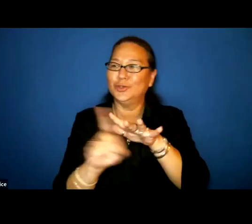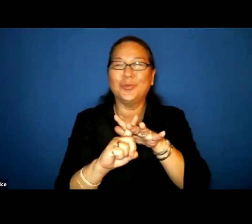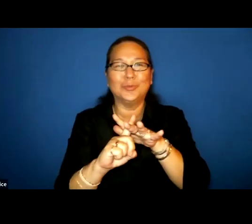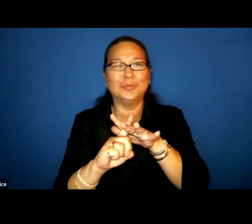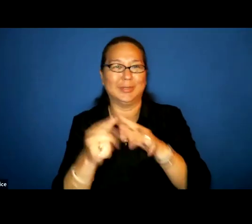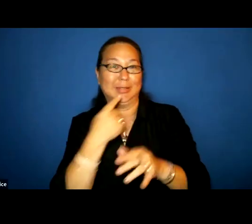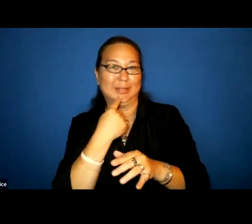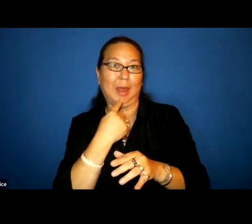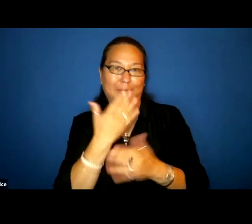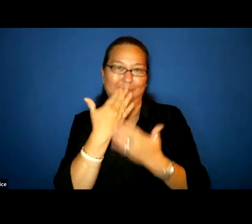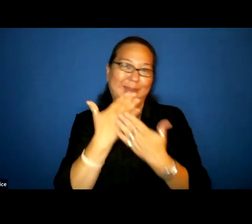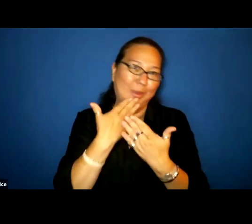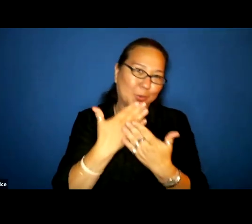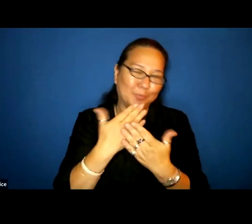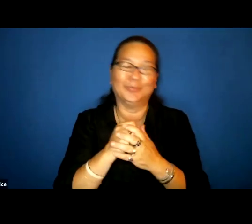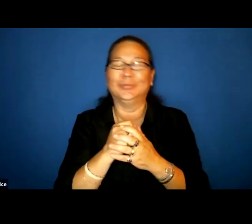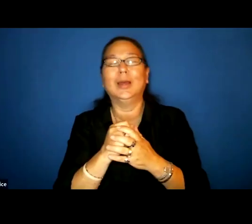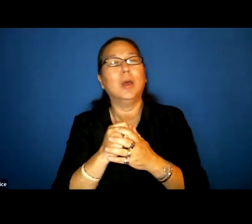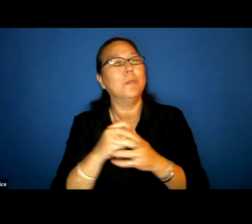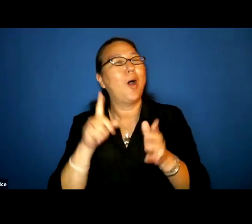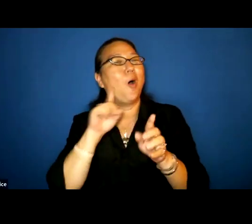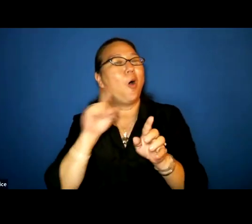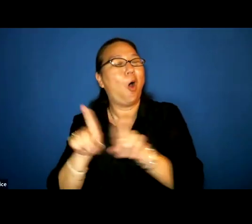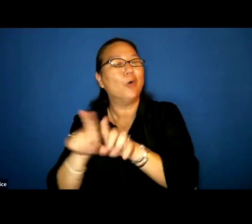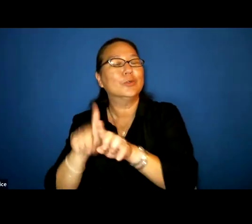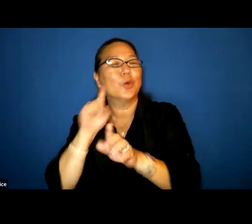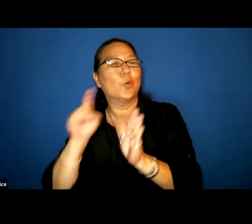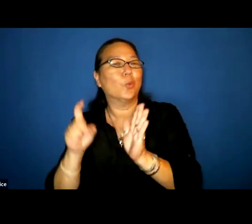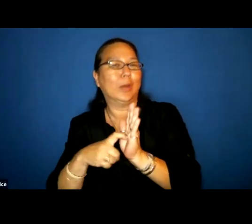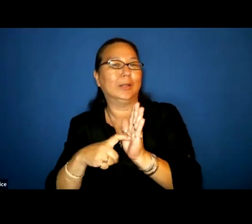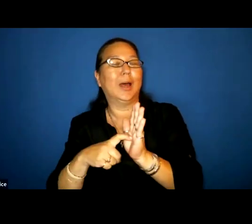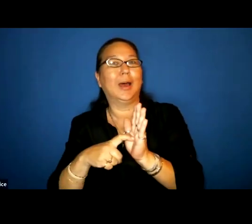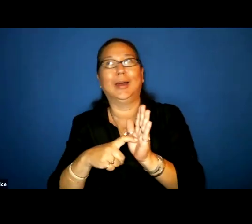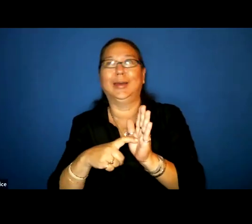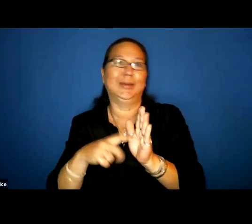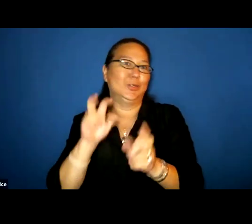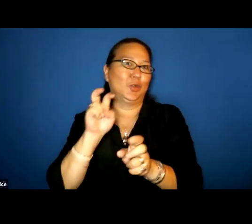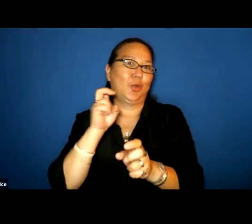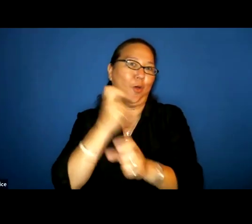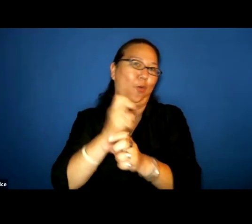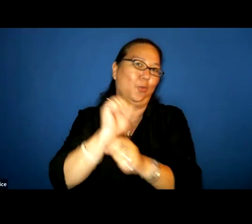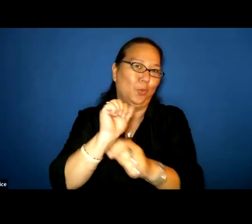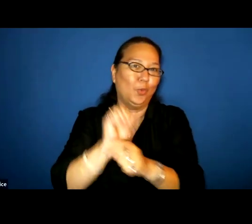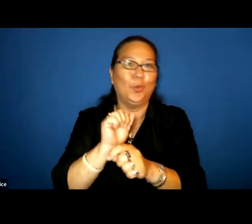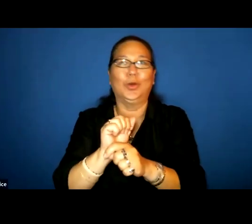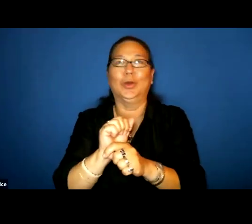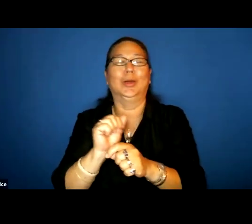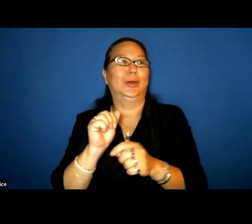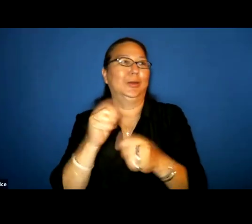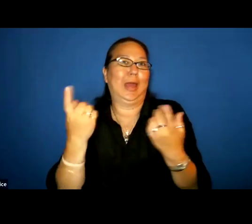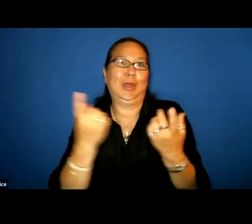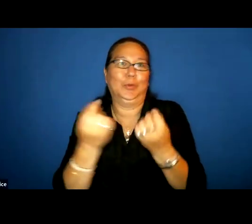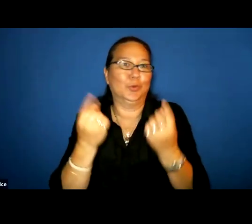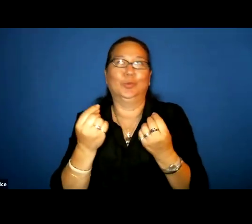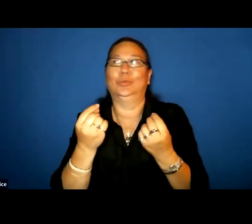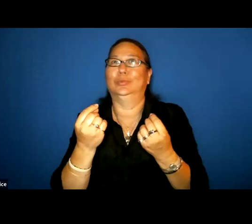to say thank you and to recognize the incredible amount of hard work that has gone into every detail of